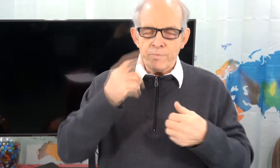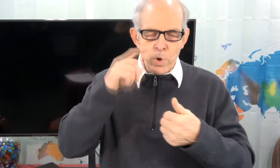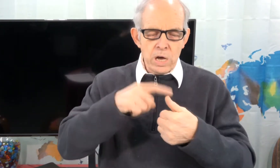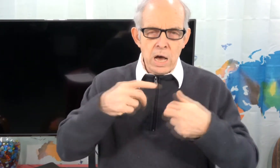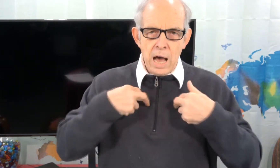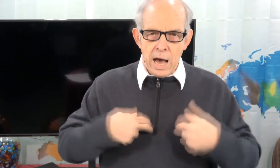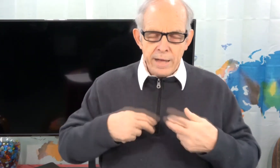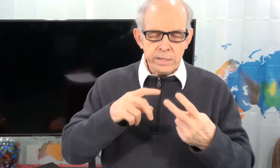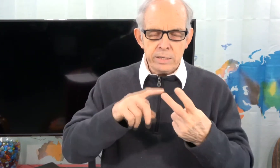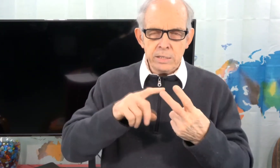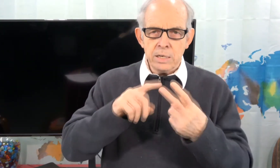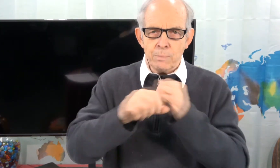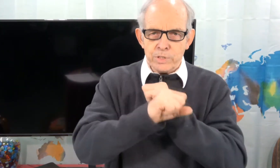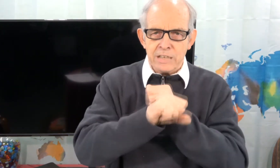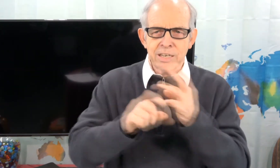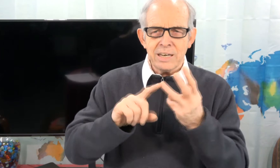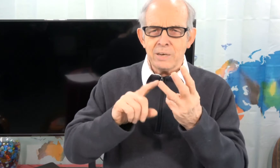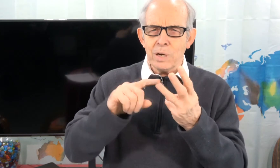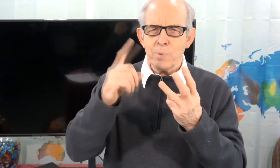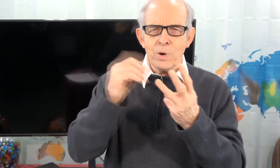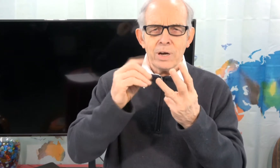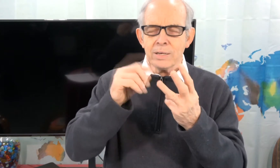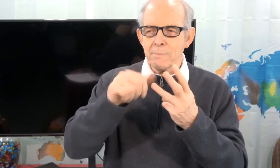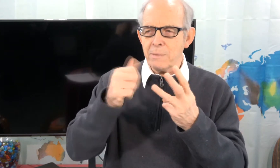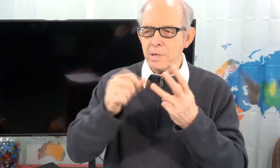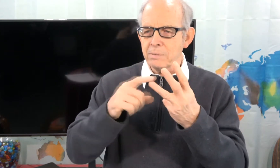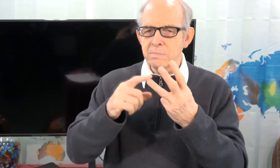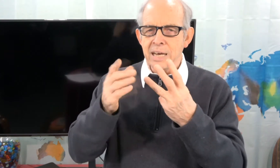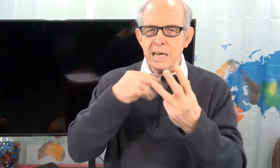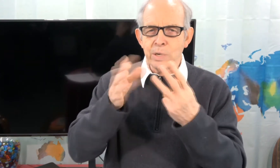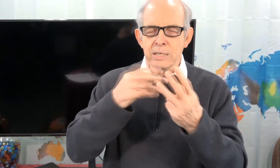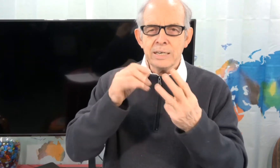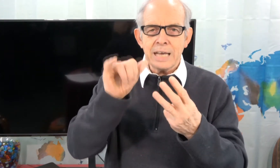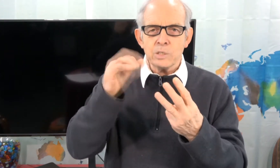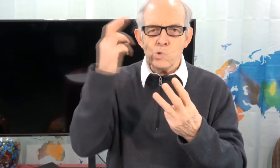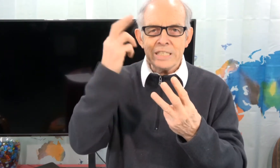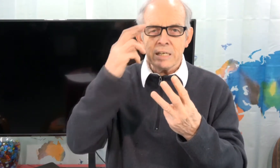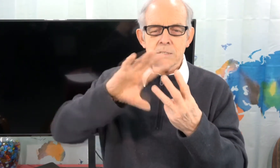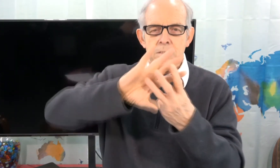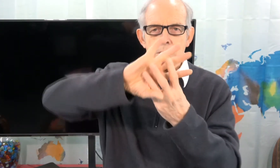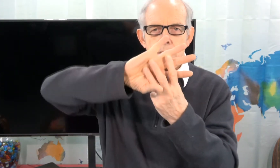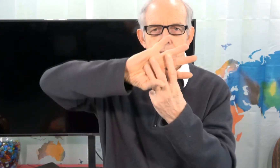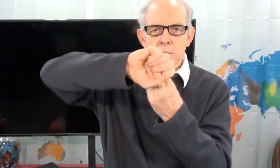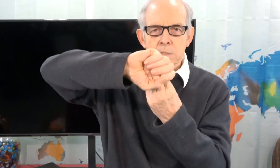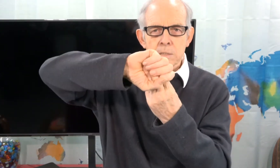For that protection, I remember, I can remember. Anyway, that's the reason.